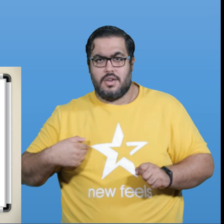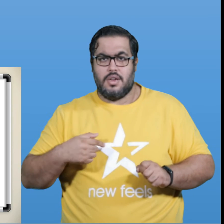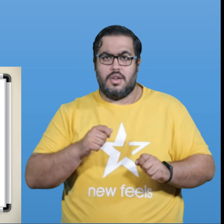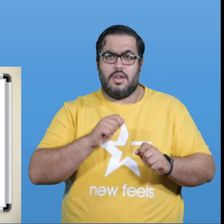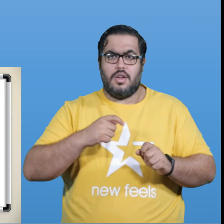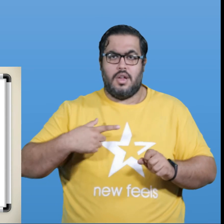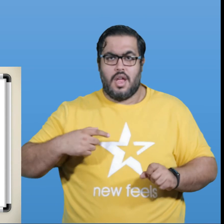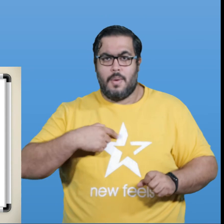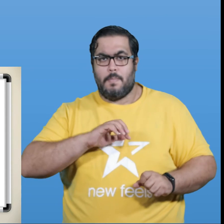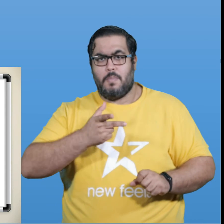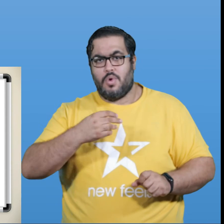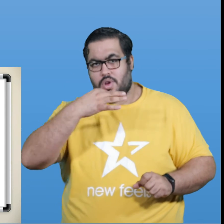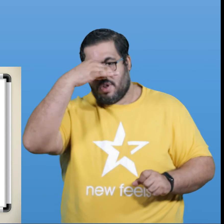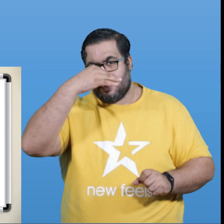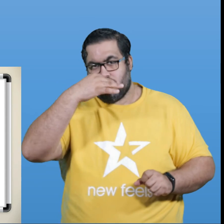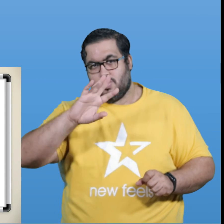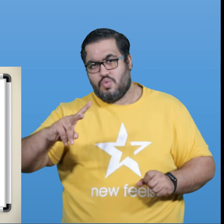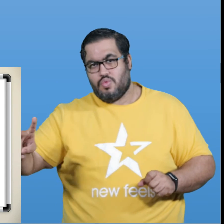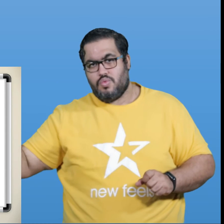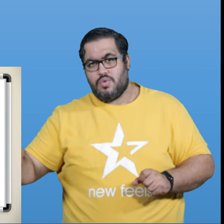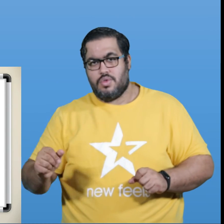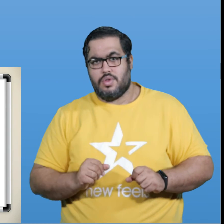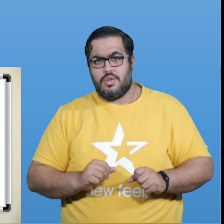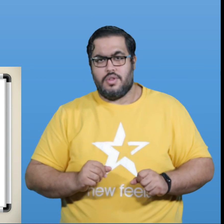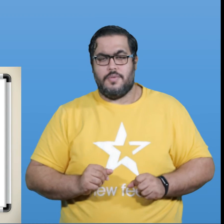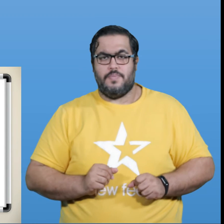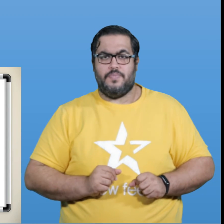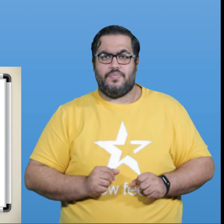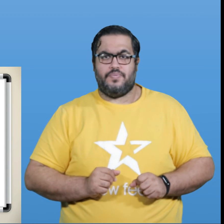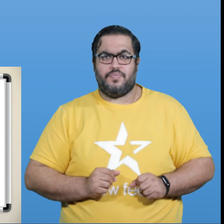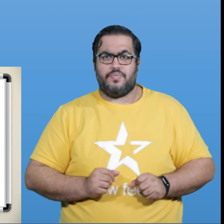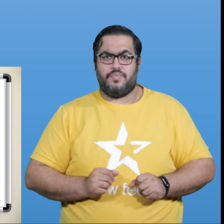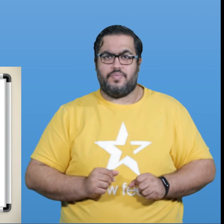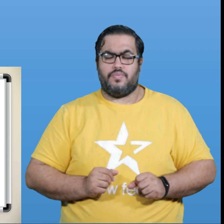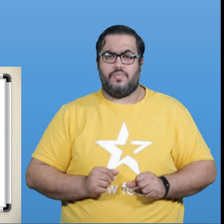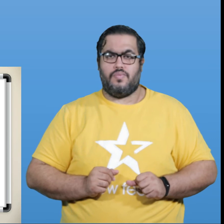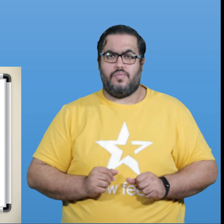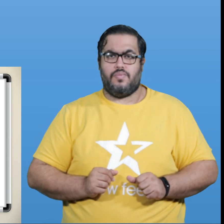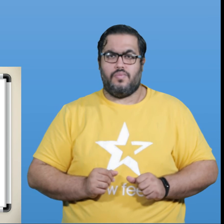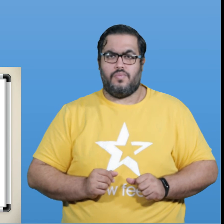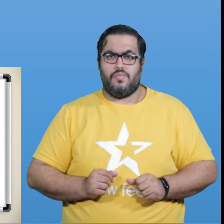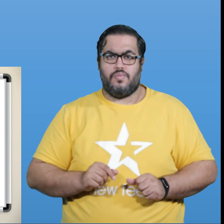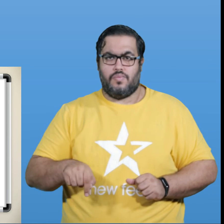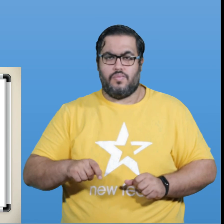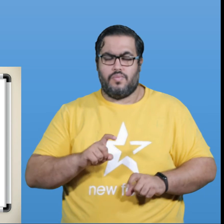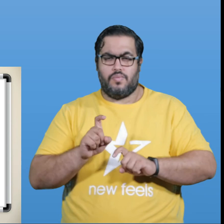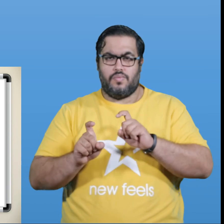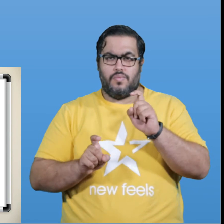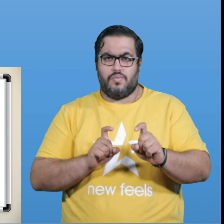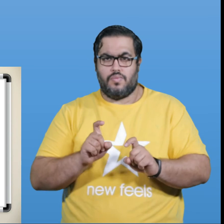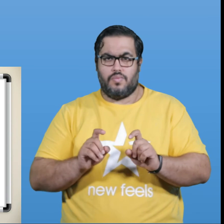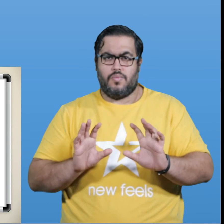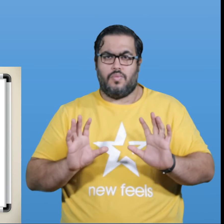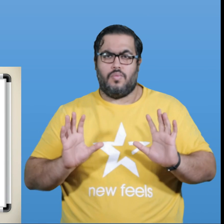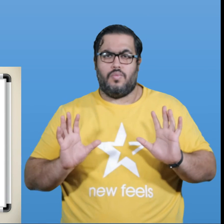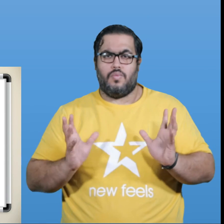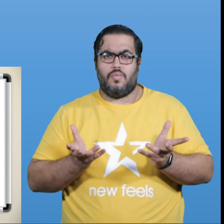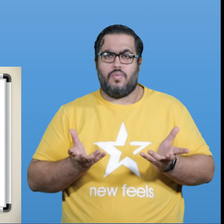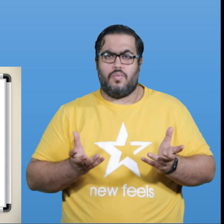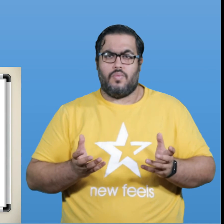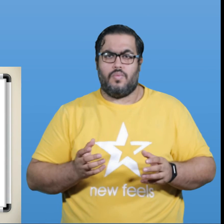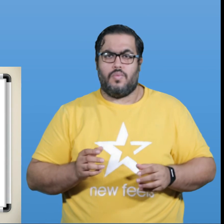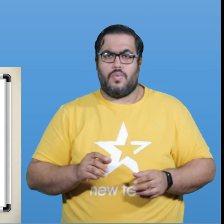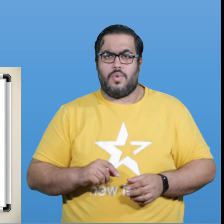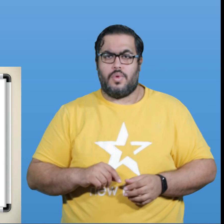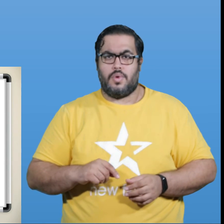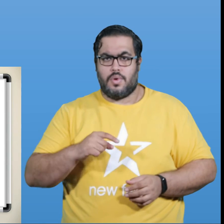to adverbs, and so on. Okay? So we can change the word class of the word itself. The question is, what activities did Amal